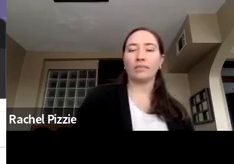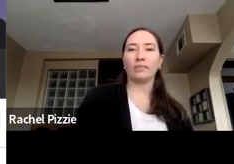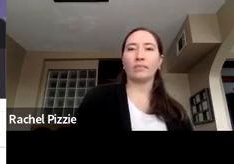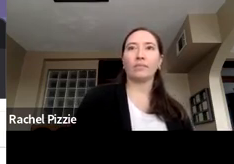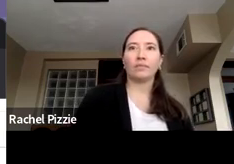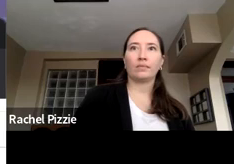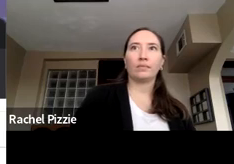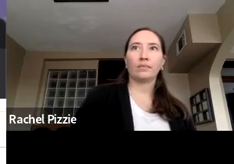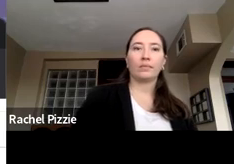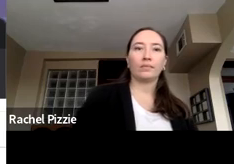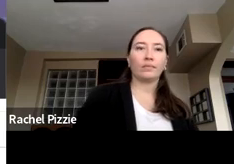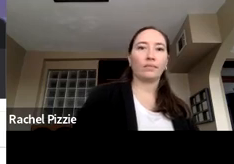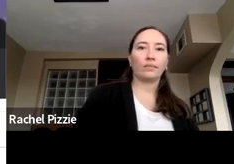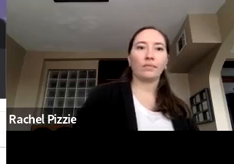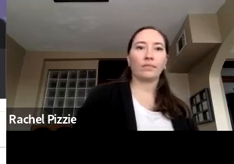response.